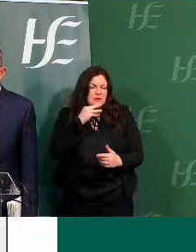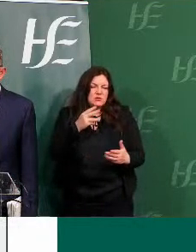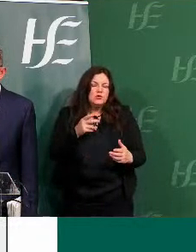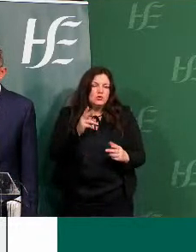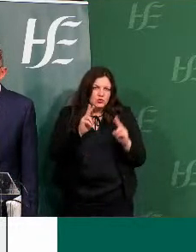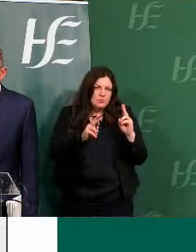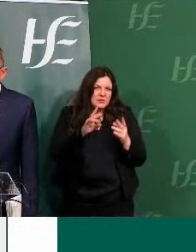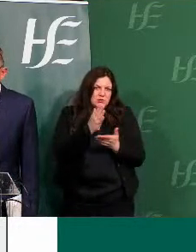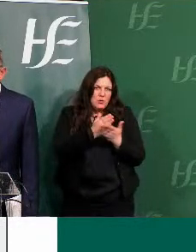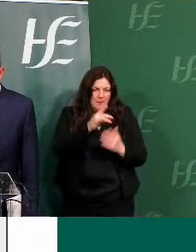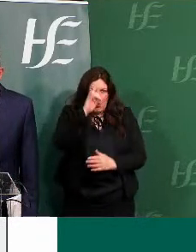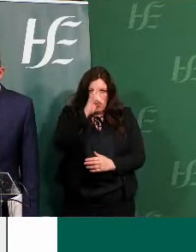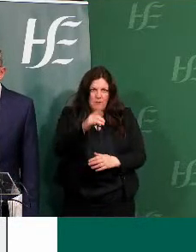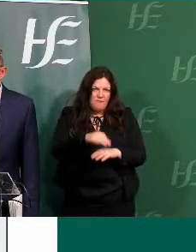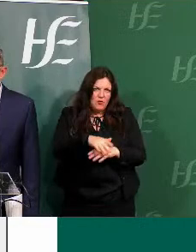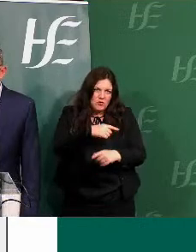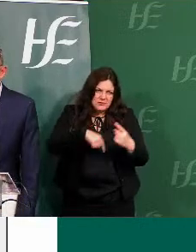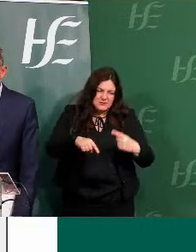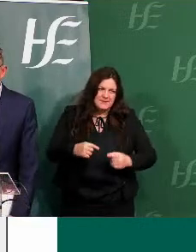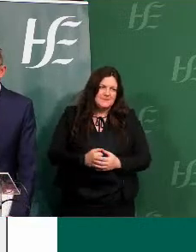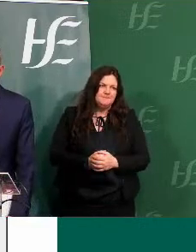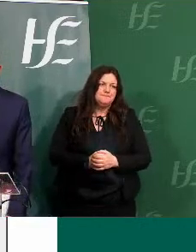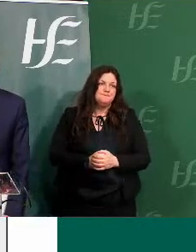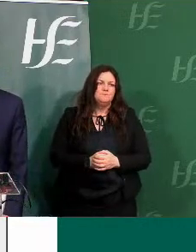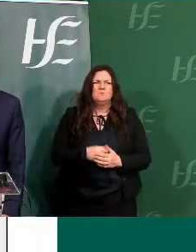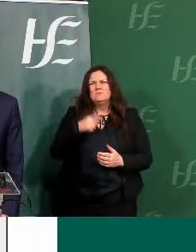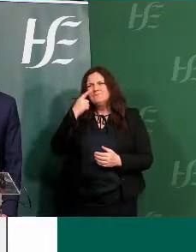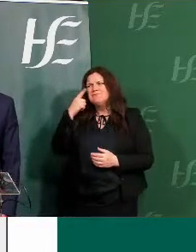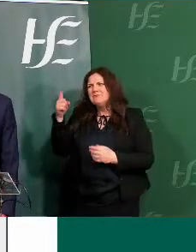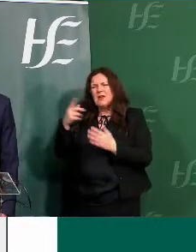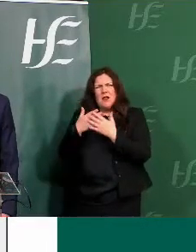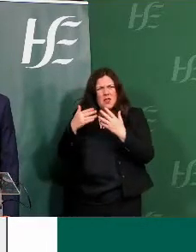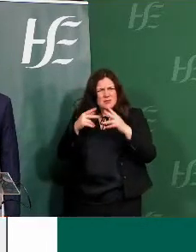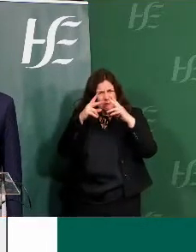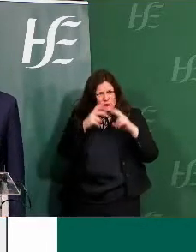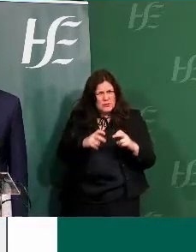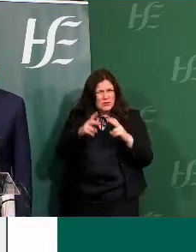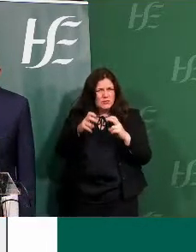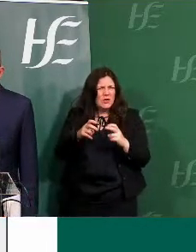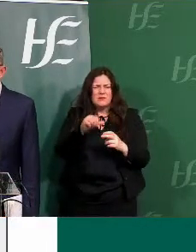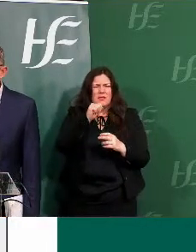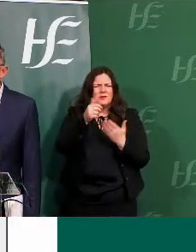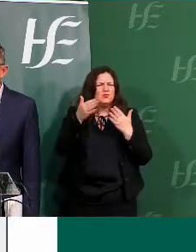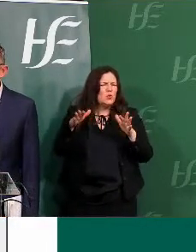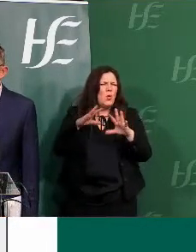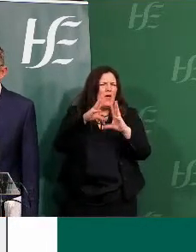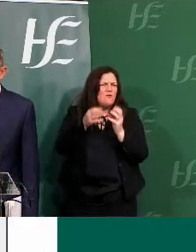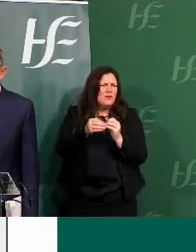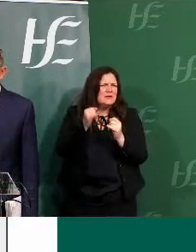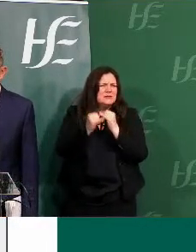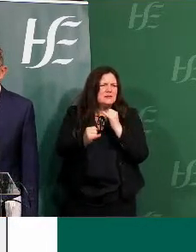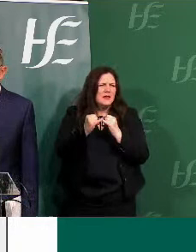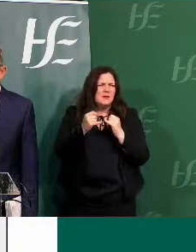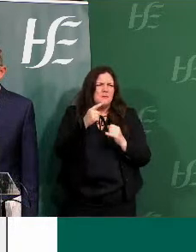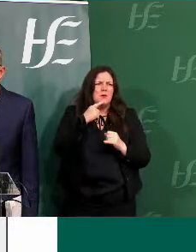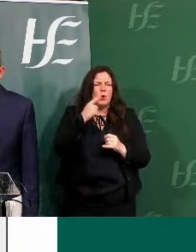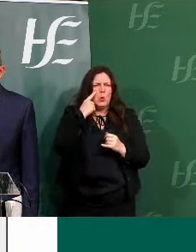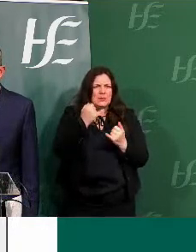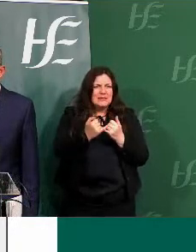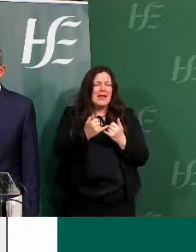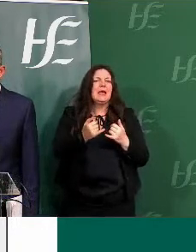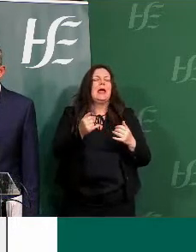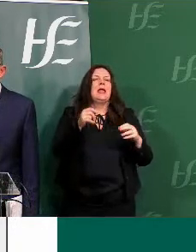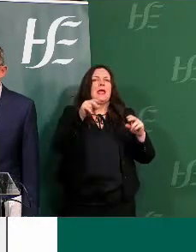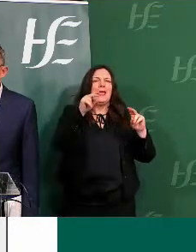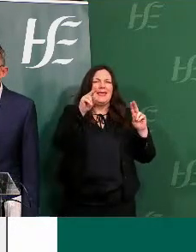some hope for us. So a load of studies, I'm not going to go through these, showing again this immune evasion characteristic, which was initially hinted